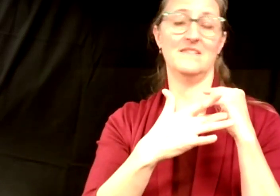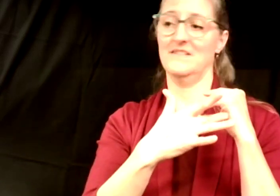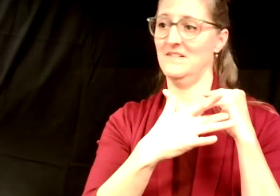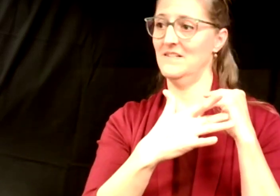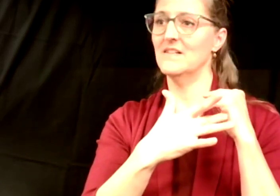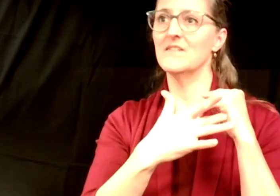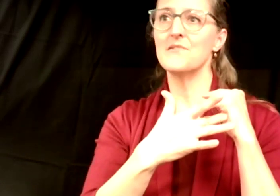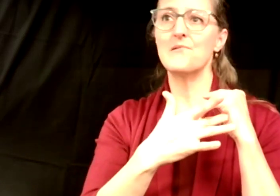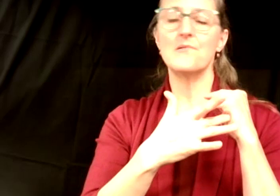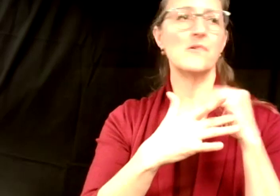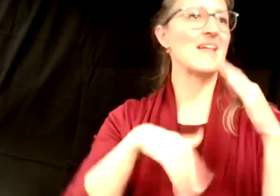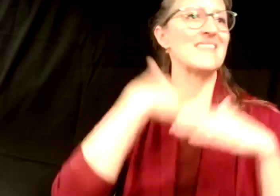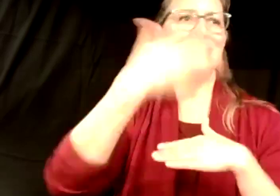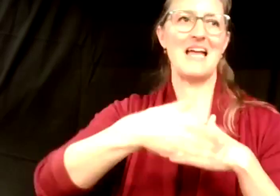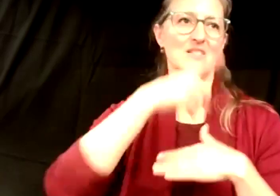They don't need.